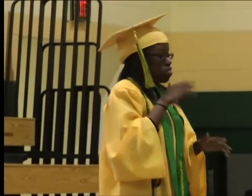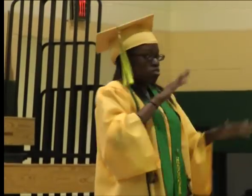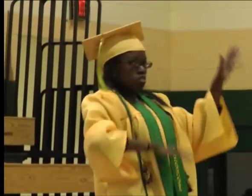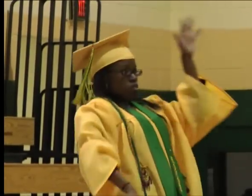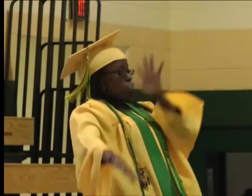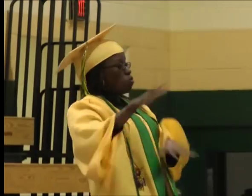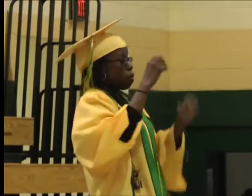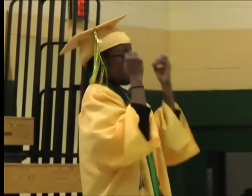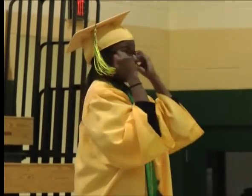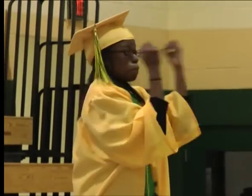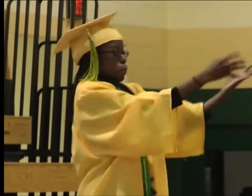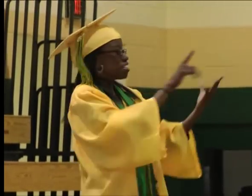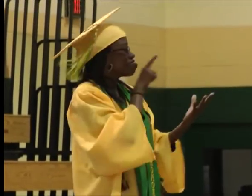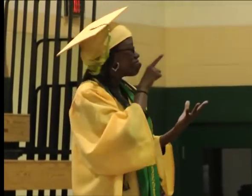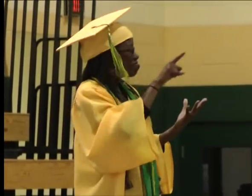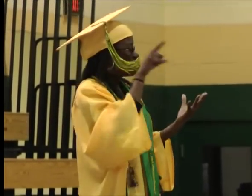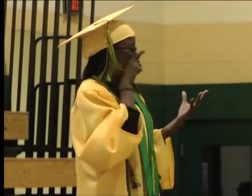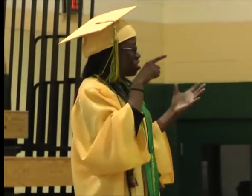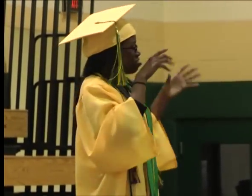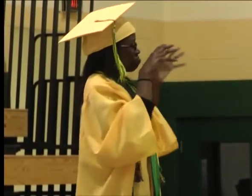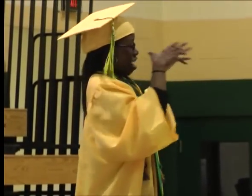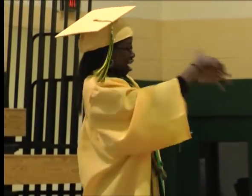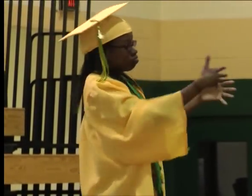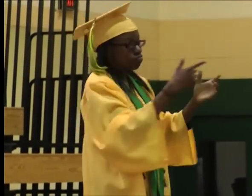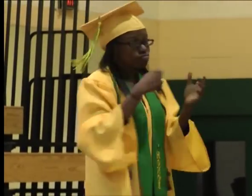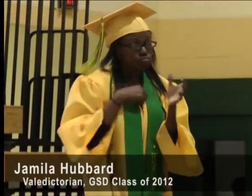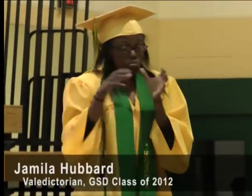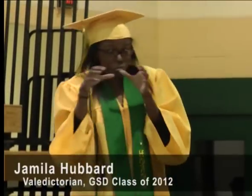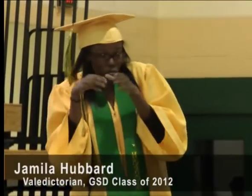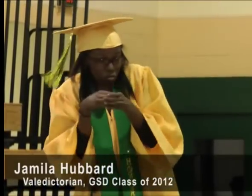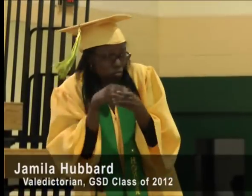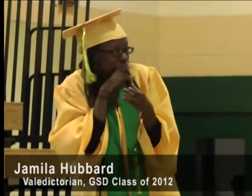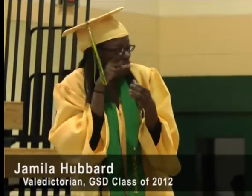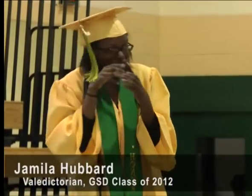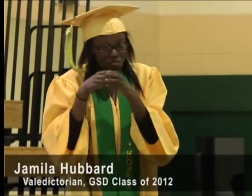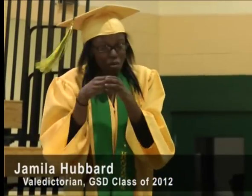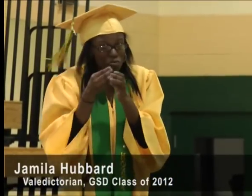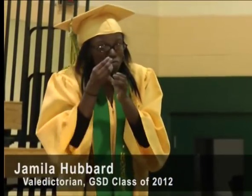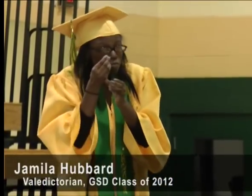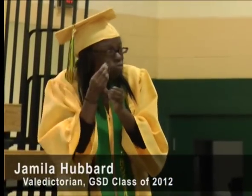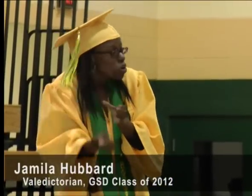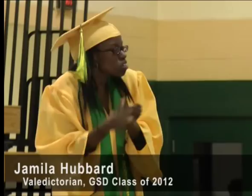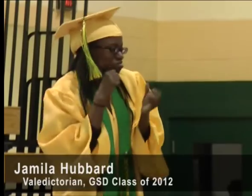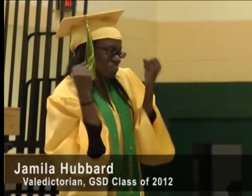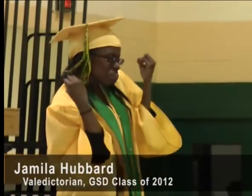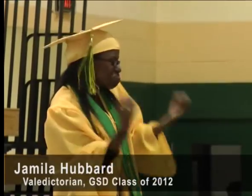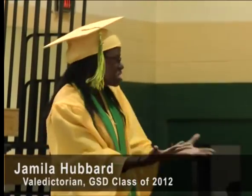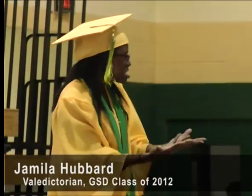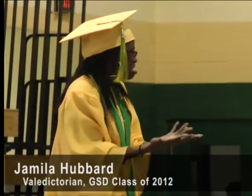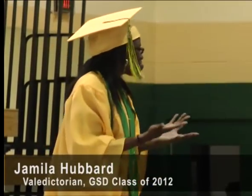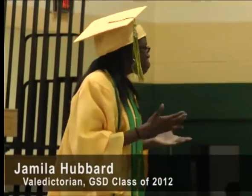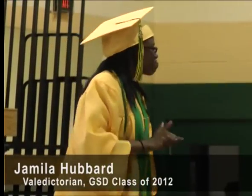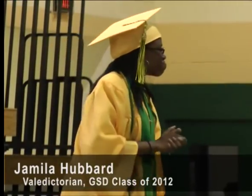When I was 11, I came to GSM and I was, again, overwhelmed. I was so awkward